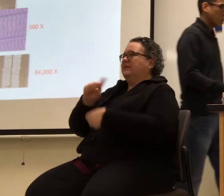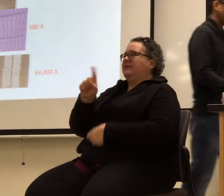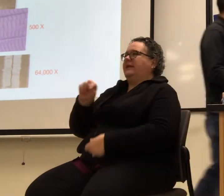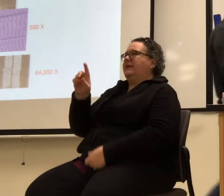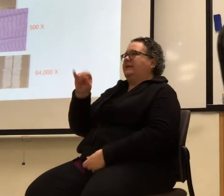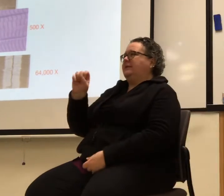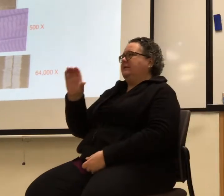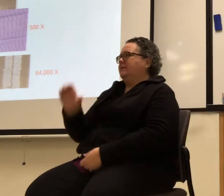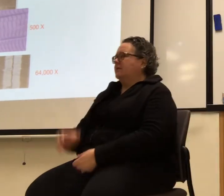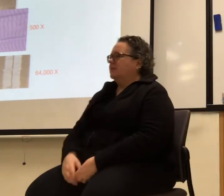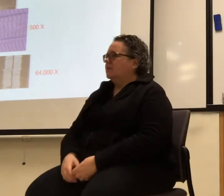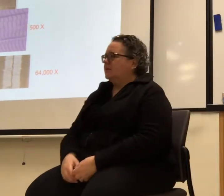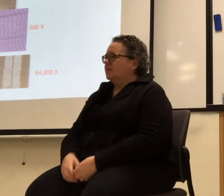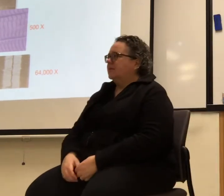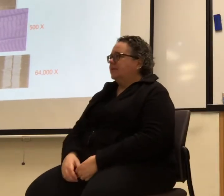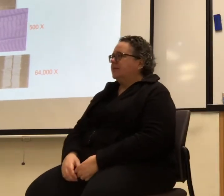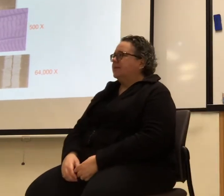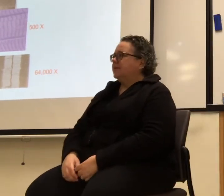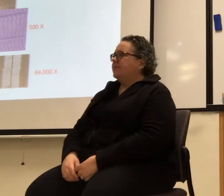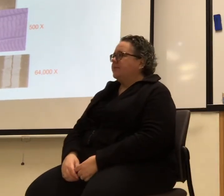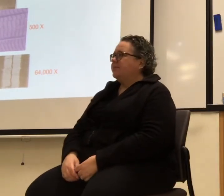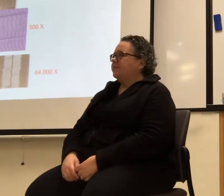Sarcomere.